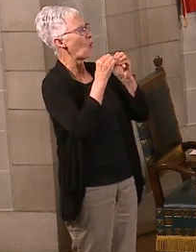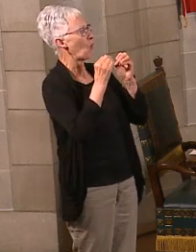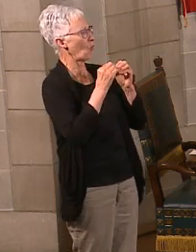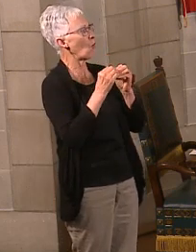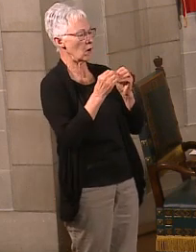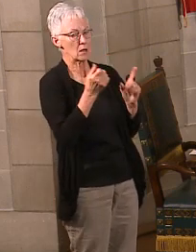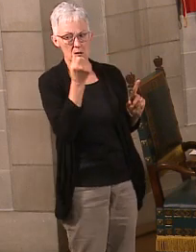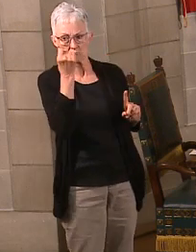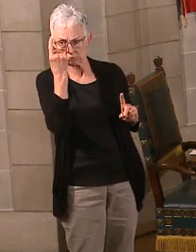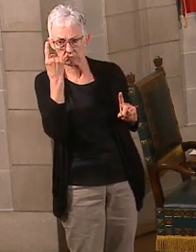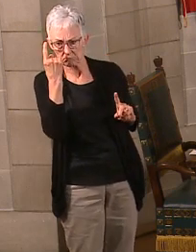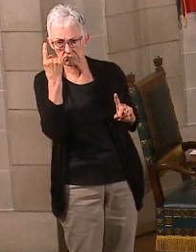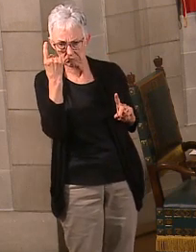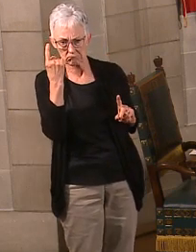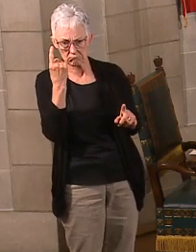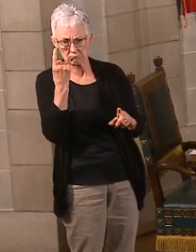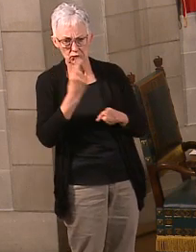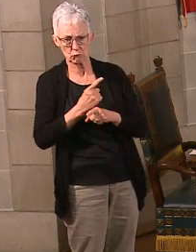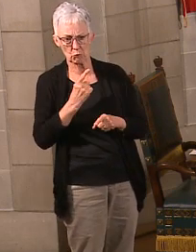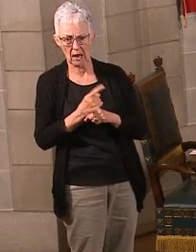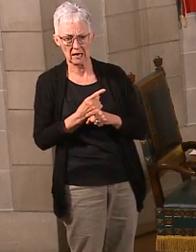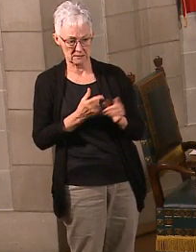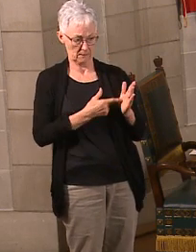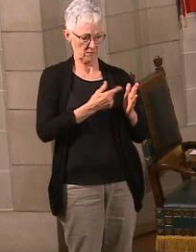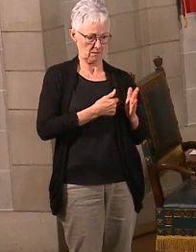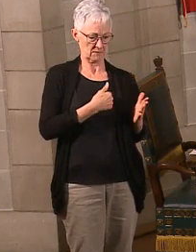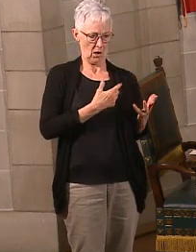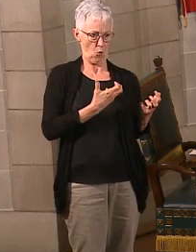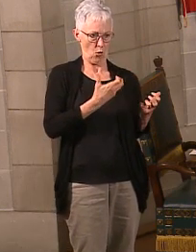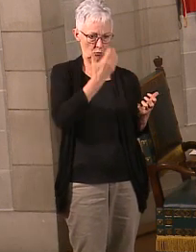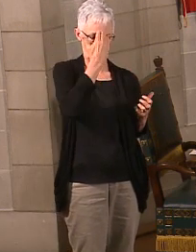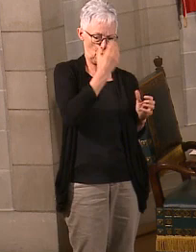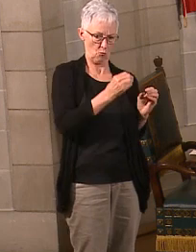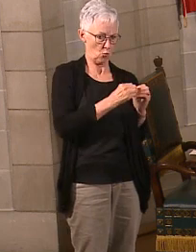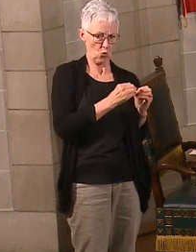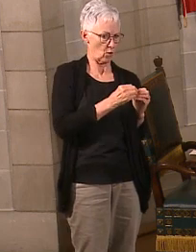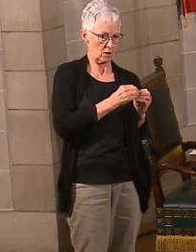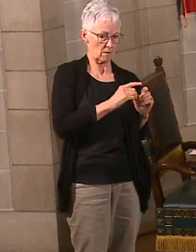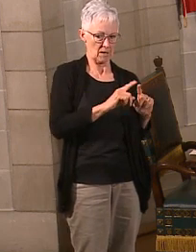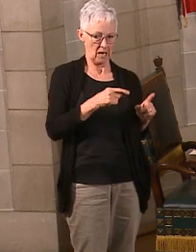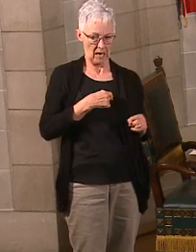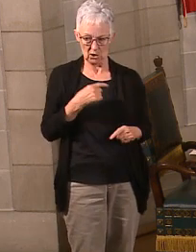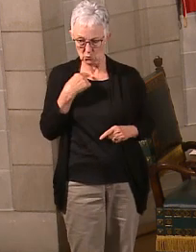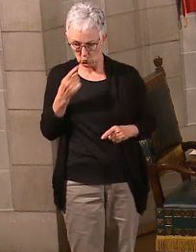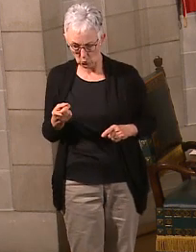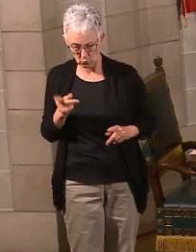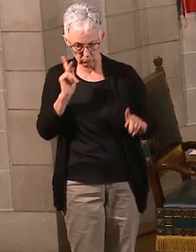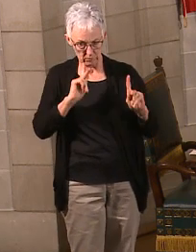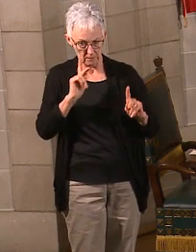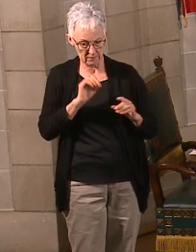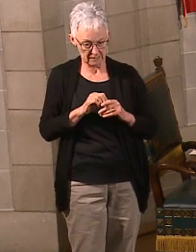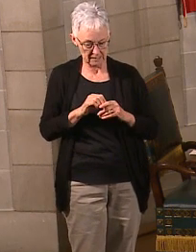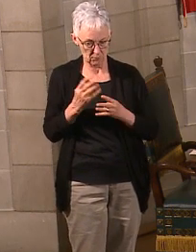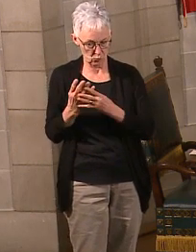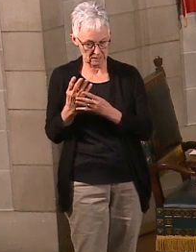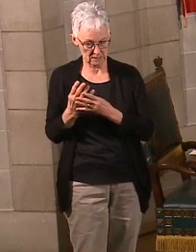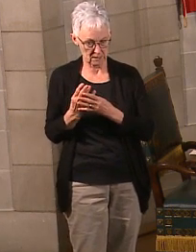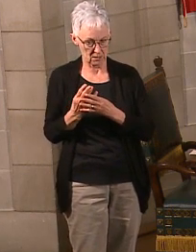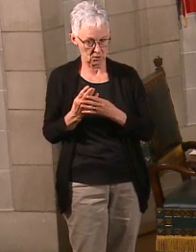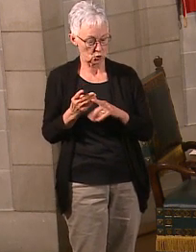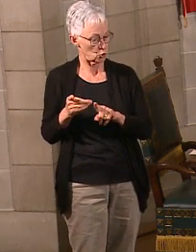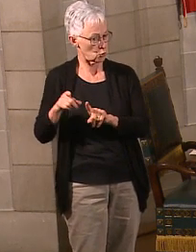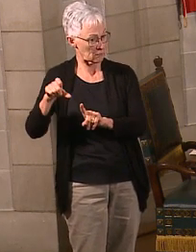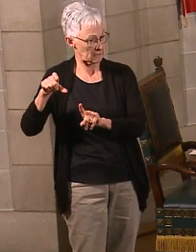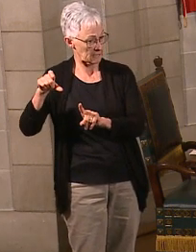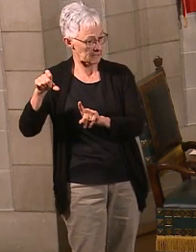and I can understand that on occasions. There's even times when I'd like to know more. But as I tell people, need to know